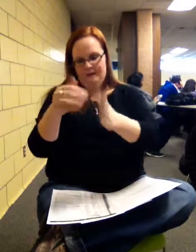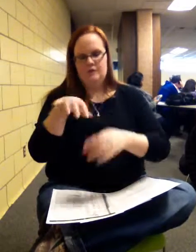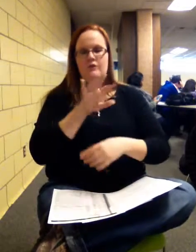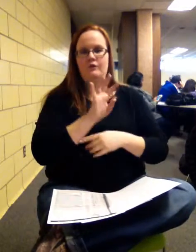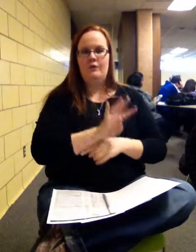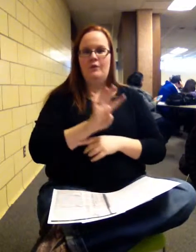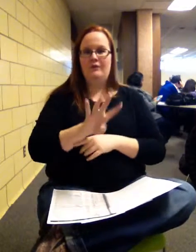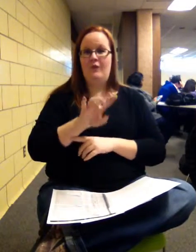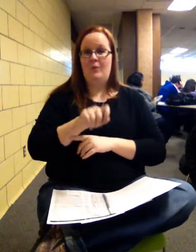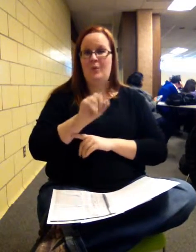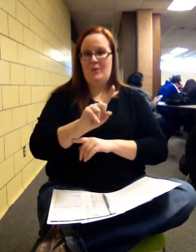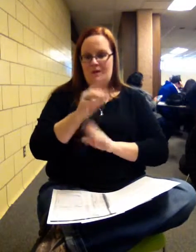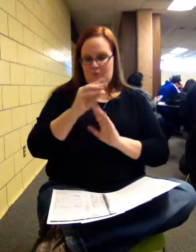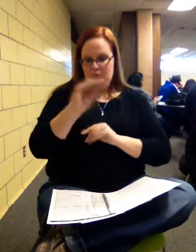So that means that 55.9%